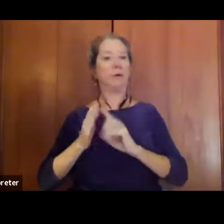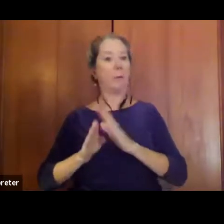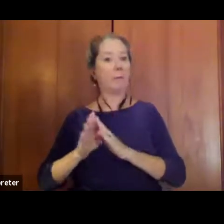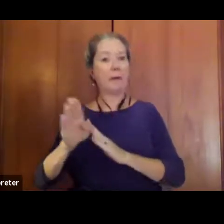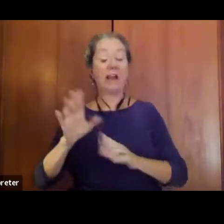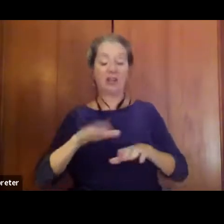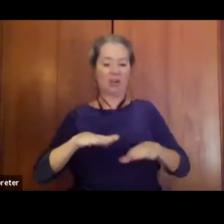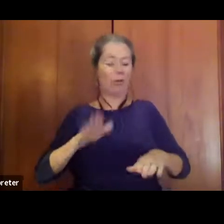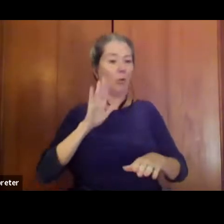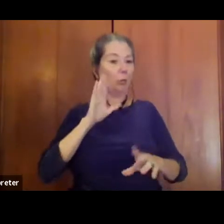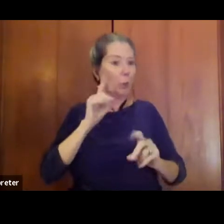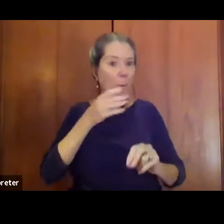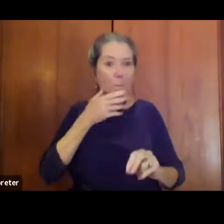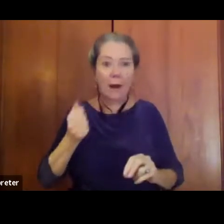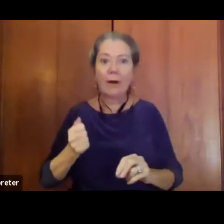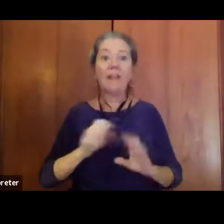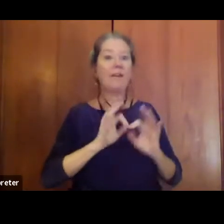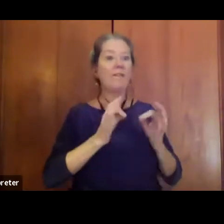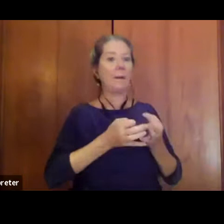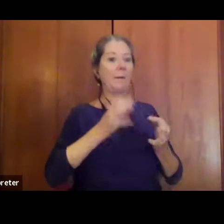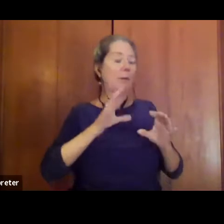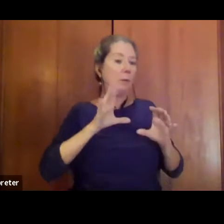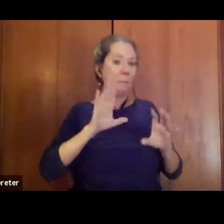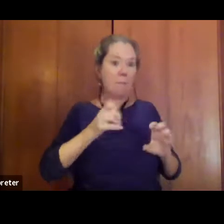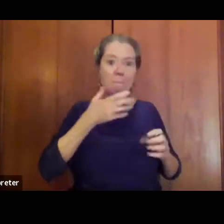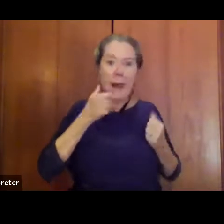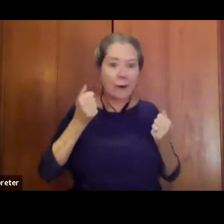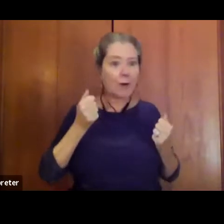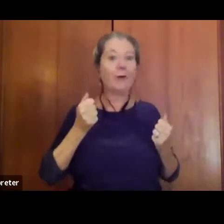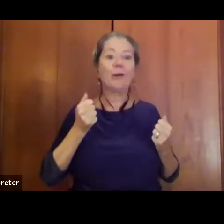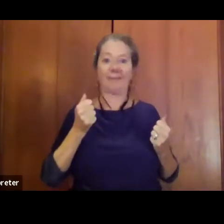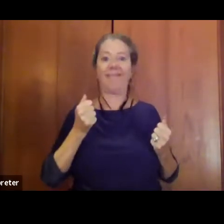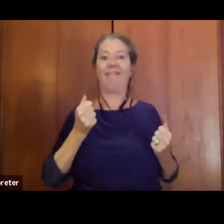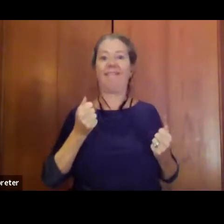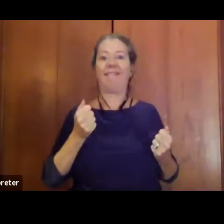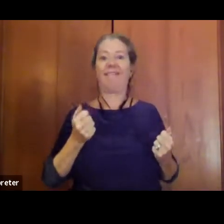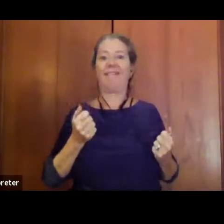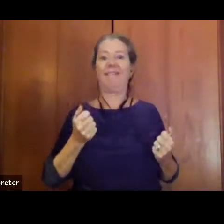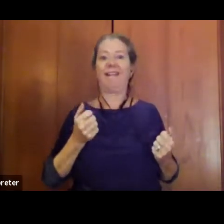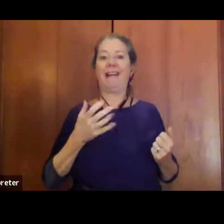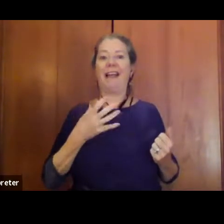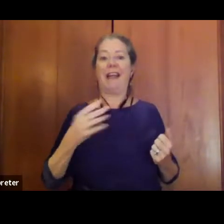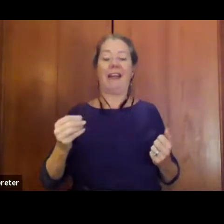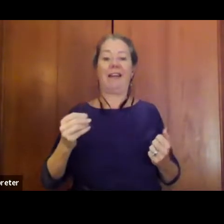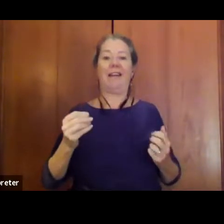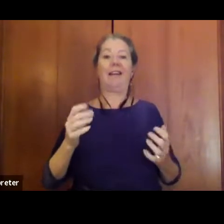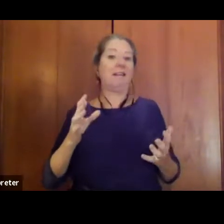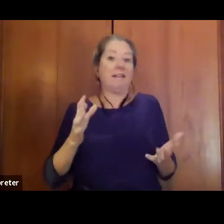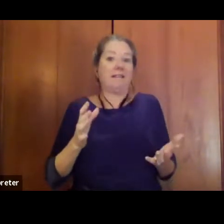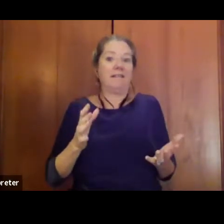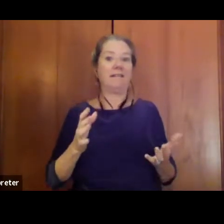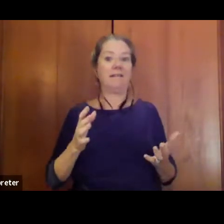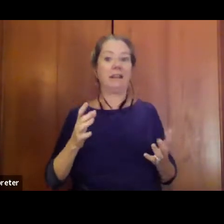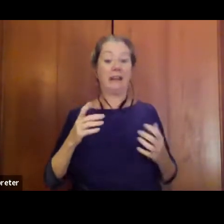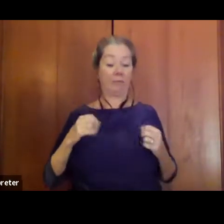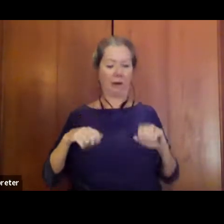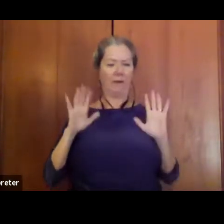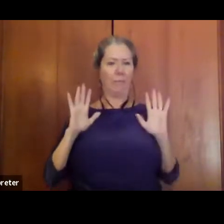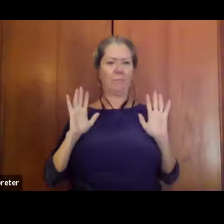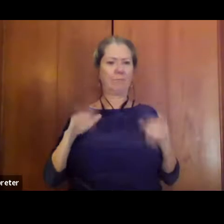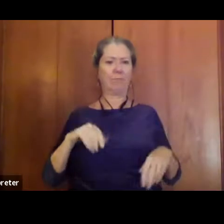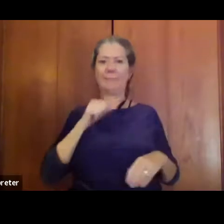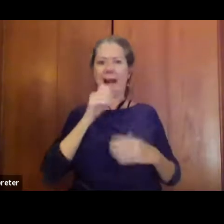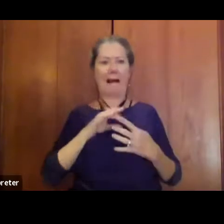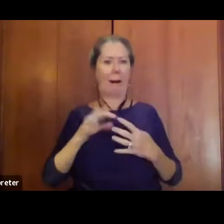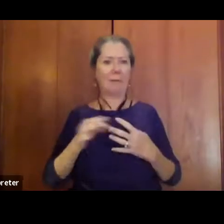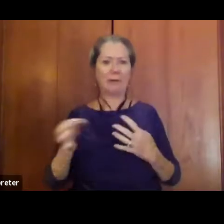our family will be better off for it. And no nos queda otra, because giving up is just not an option.